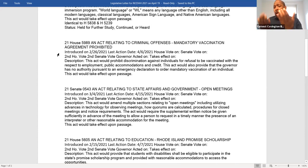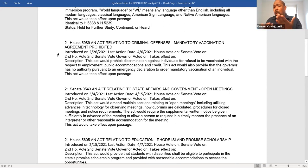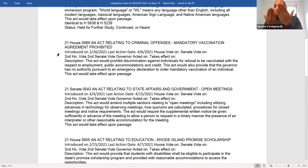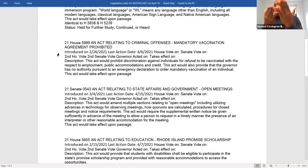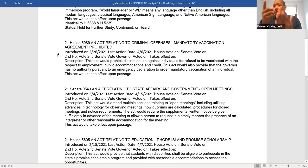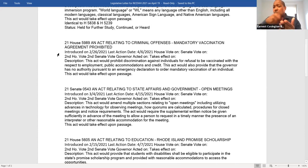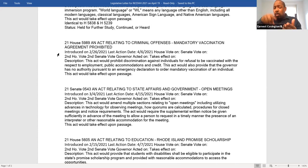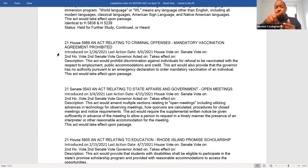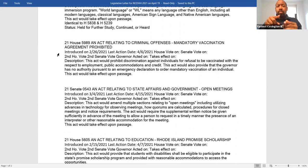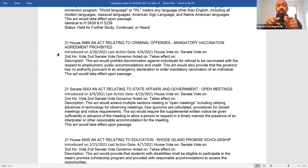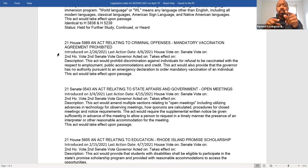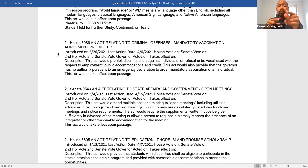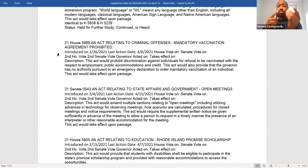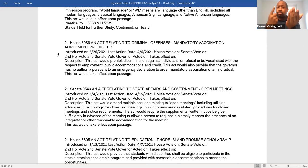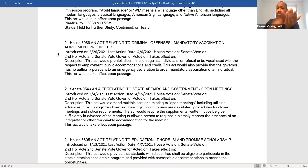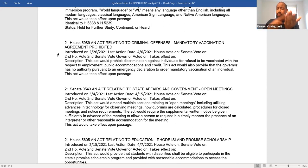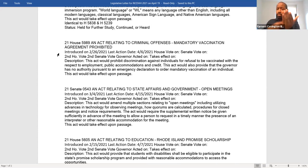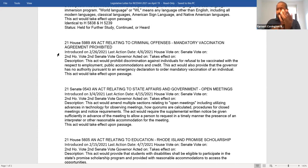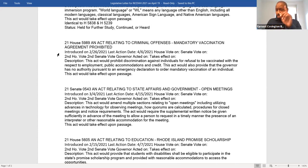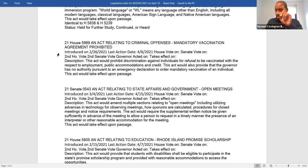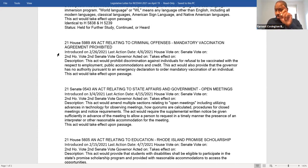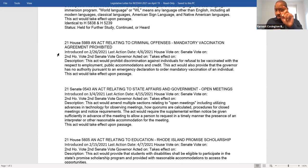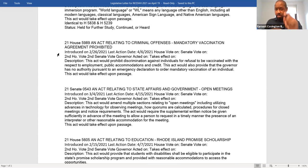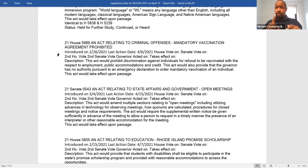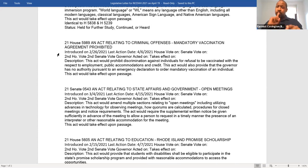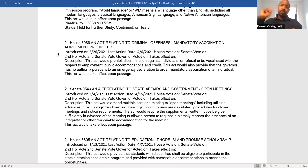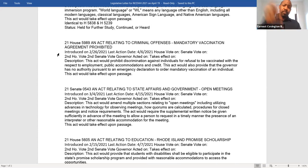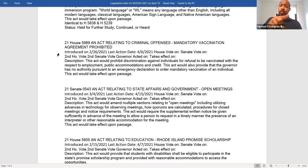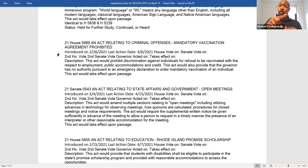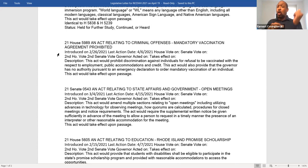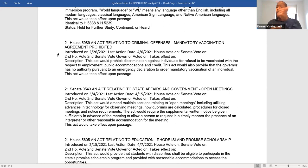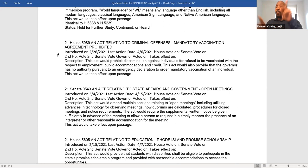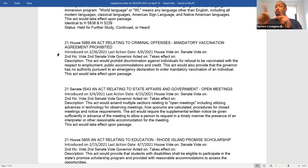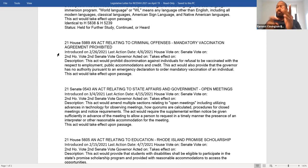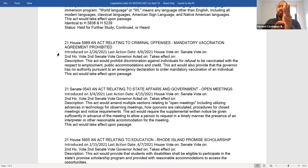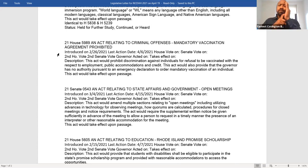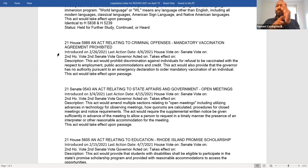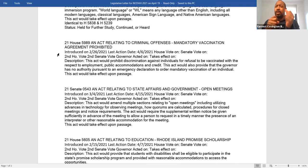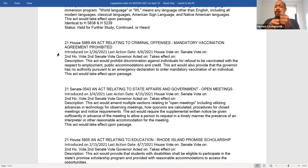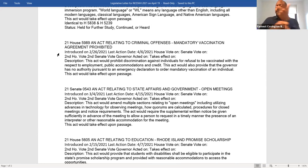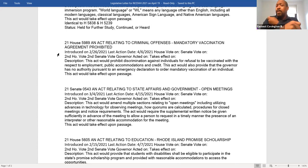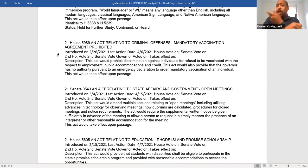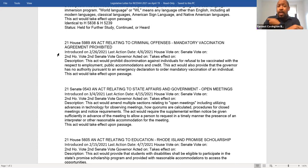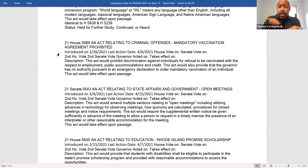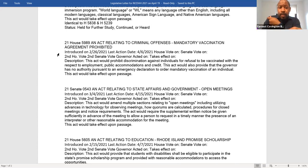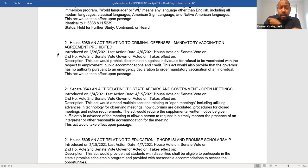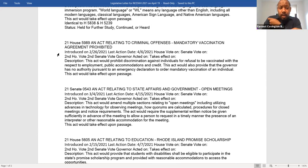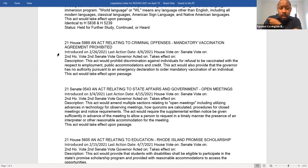H5989. This one I thought was interesting, but there was a discussion on this about the whether vaccines